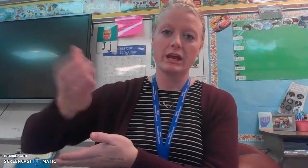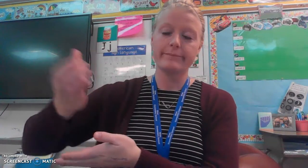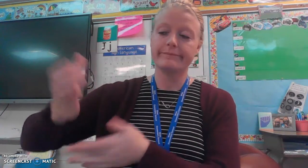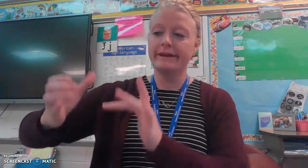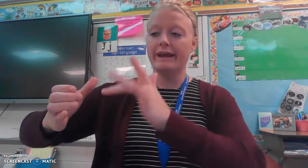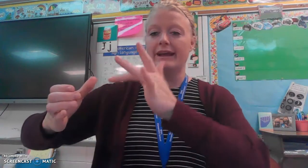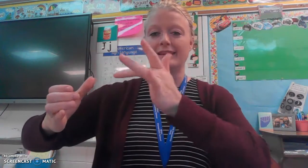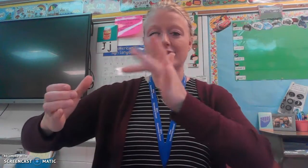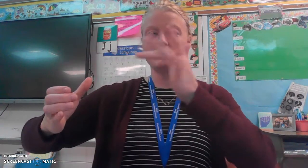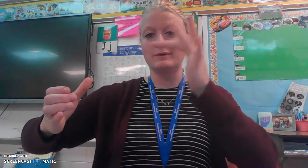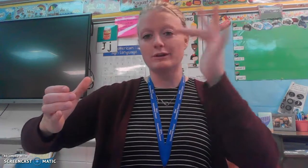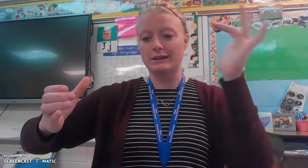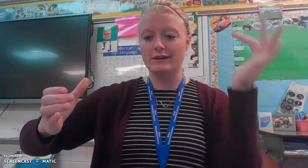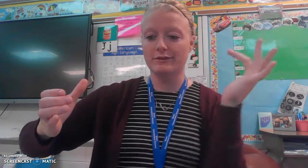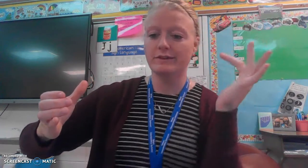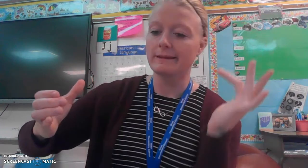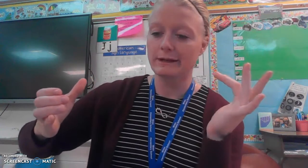up, and then you're sparkling off with the glitter.